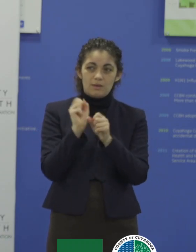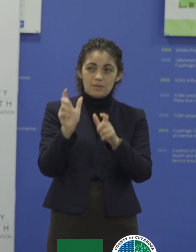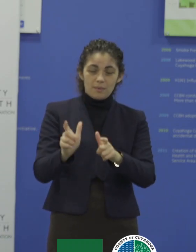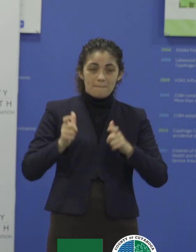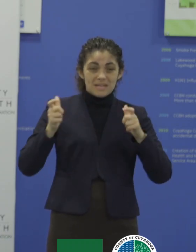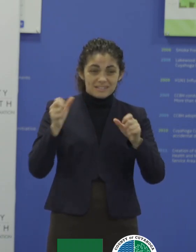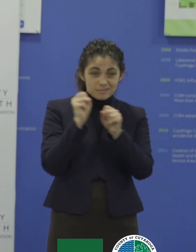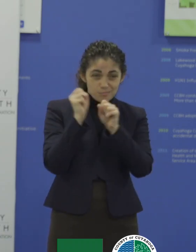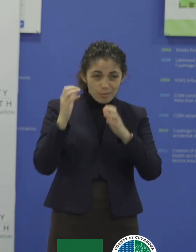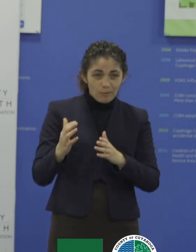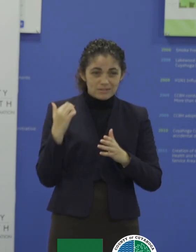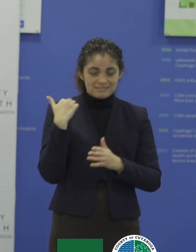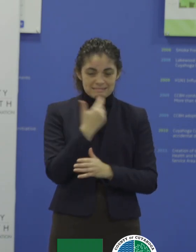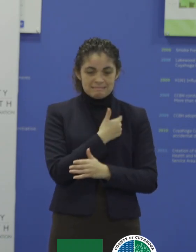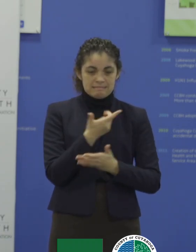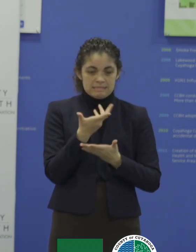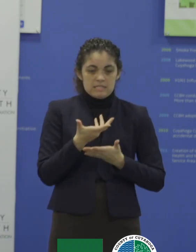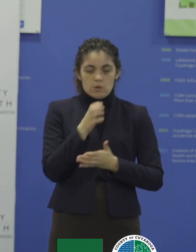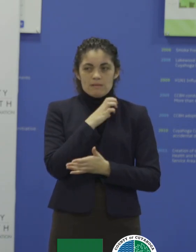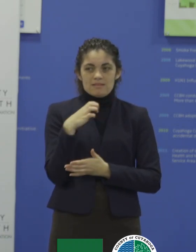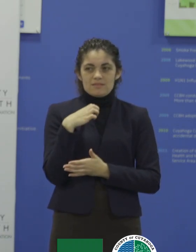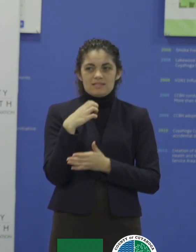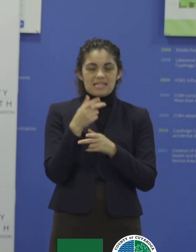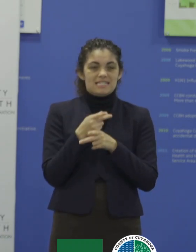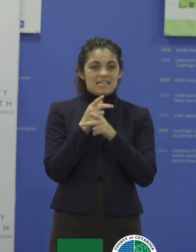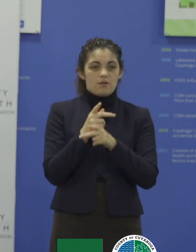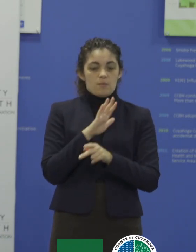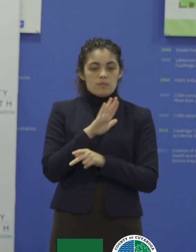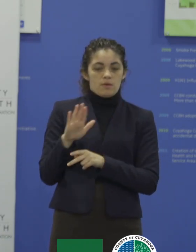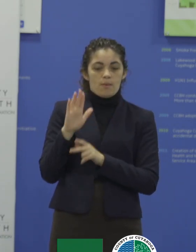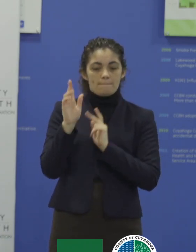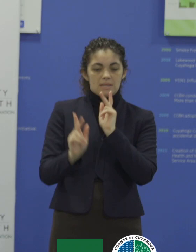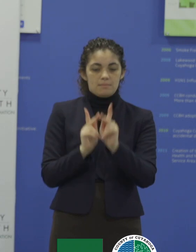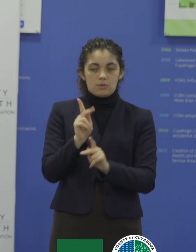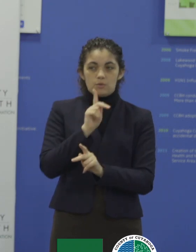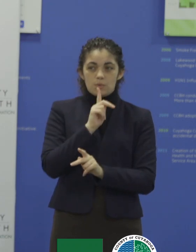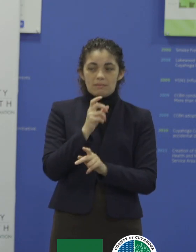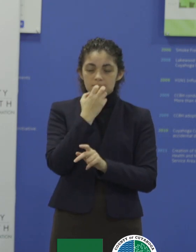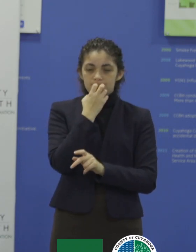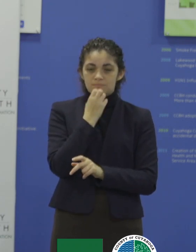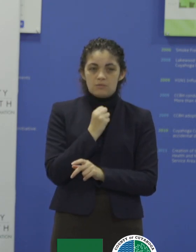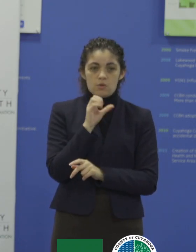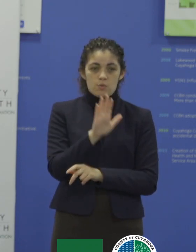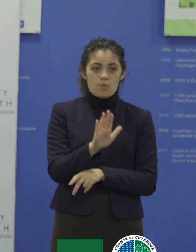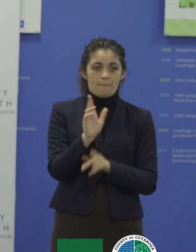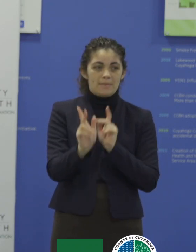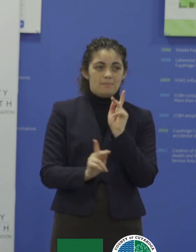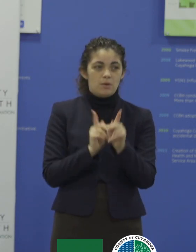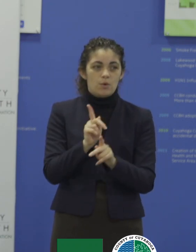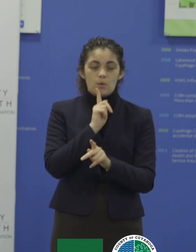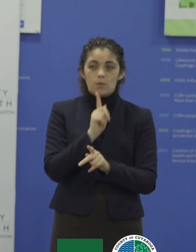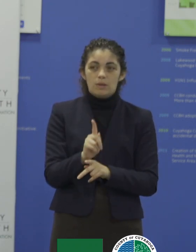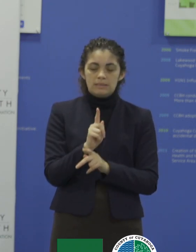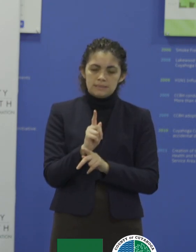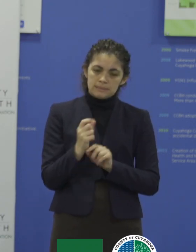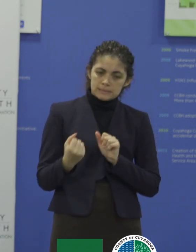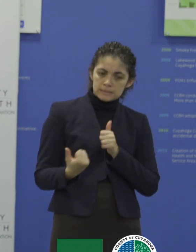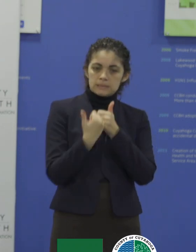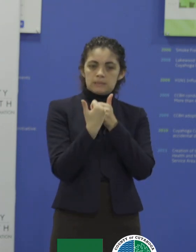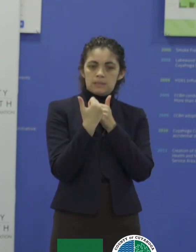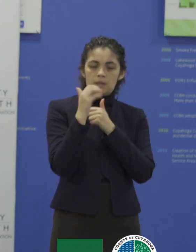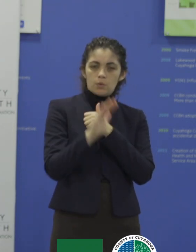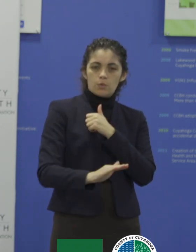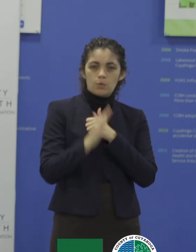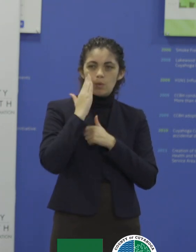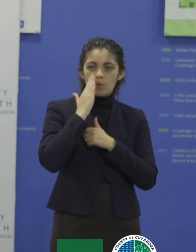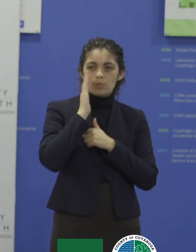biggest employers. So they're able to take care of their own people. They care very much about their own people, and they've been aggressive about making